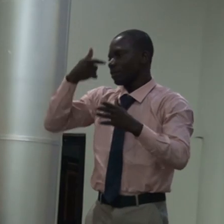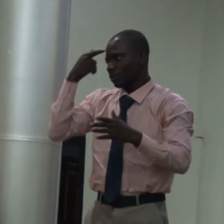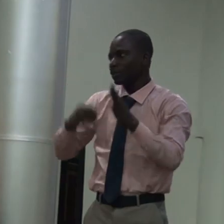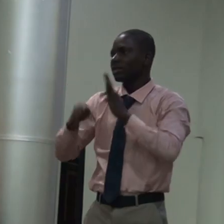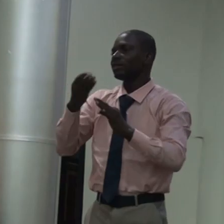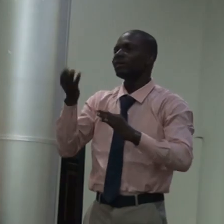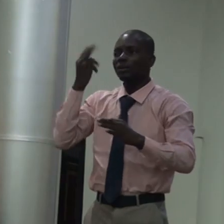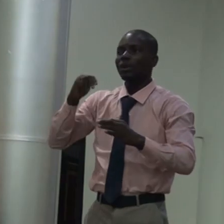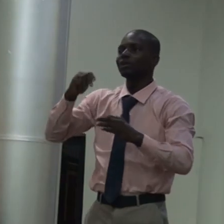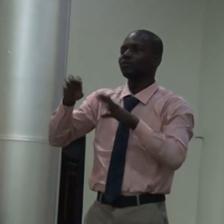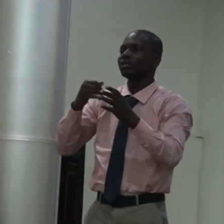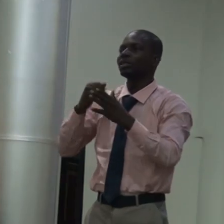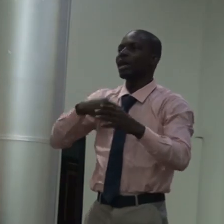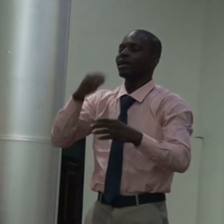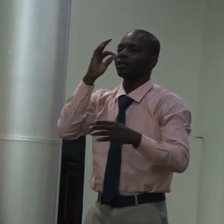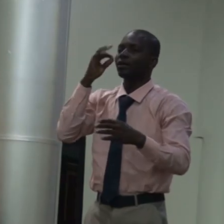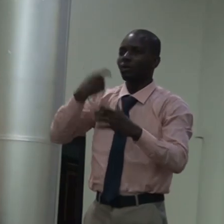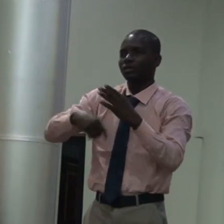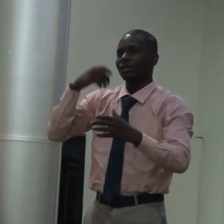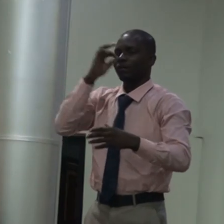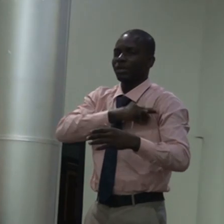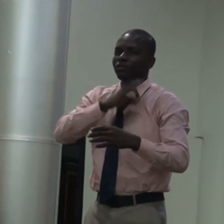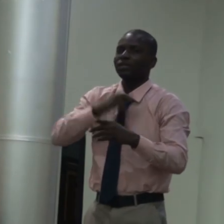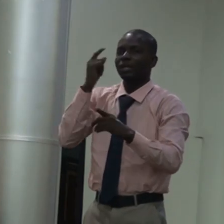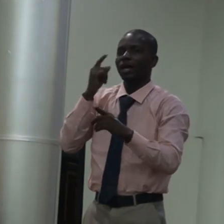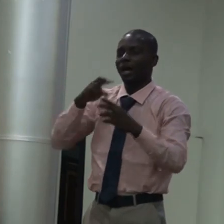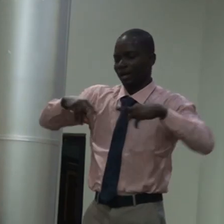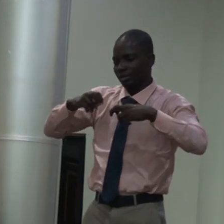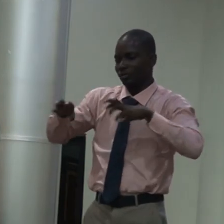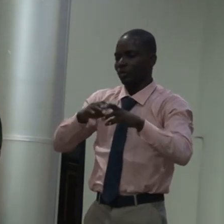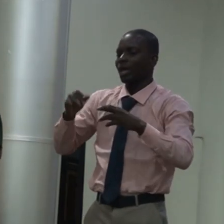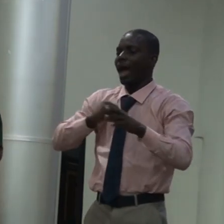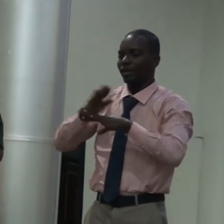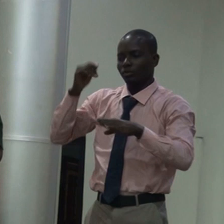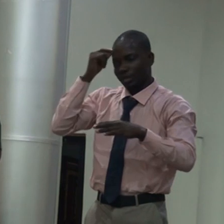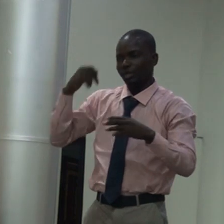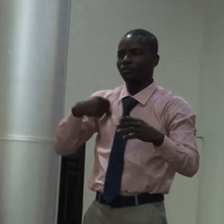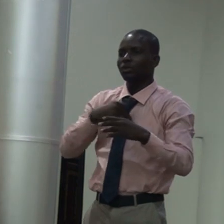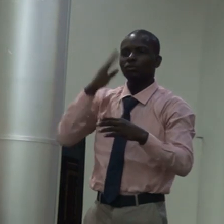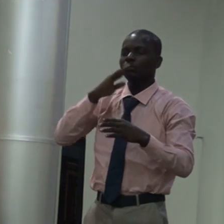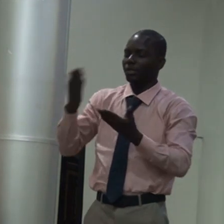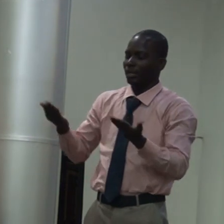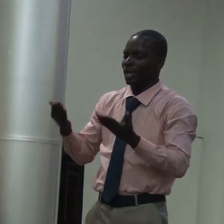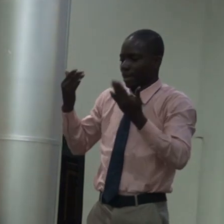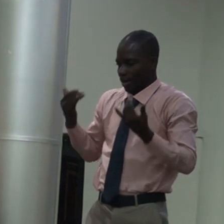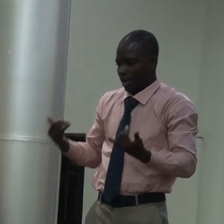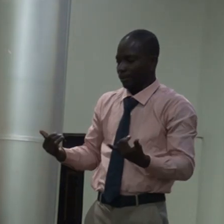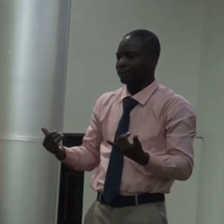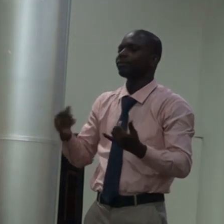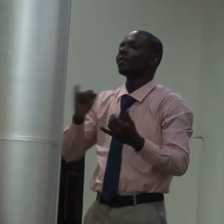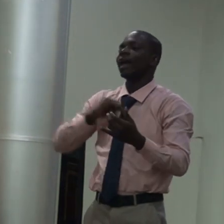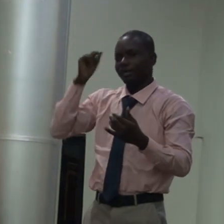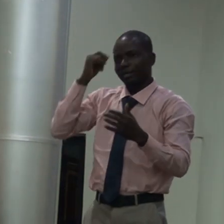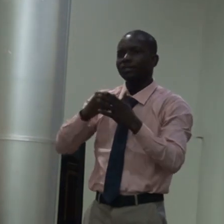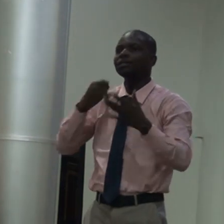Because if they were doing it and the cost-benefit analysis were properly done, I don't think we will be at the stage where we are today. I